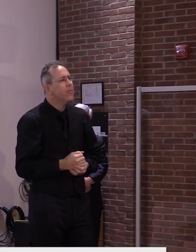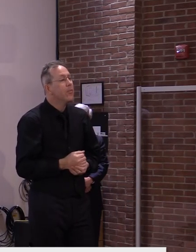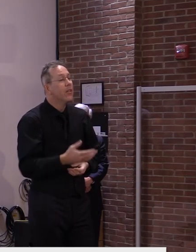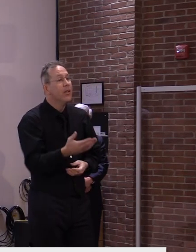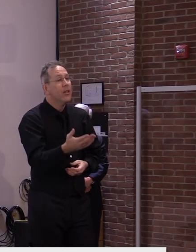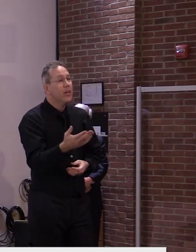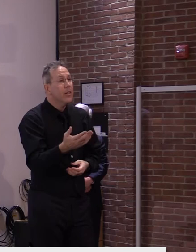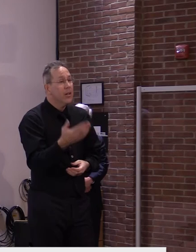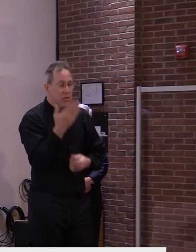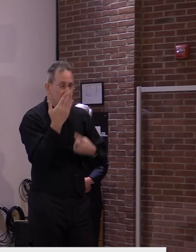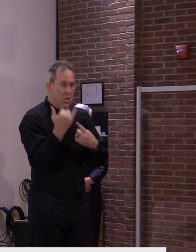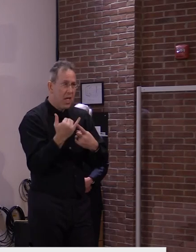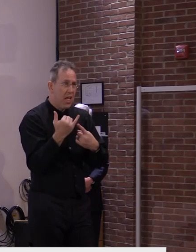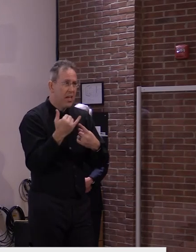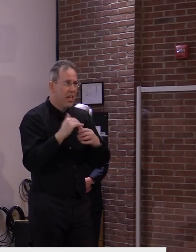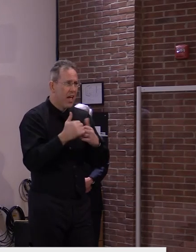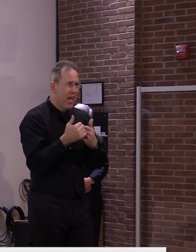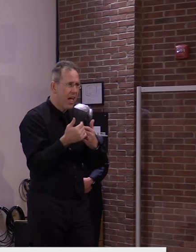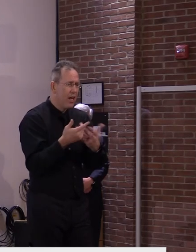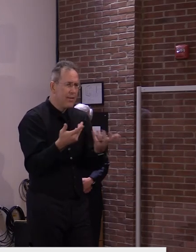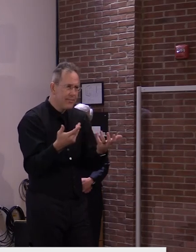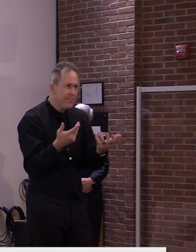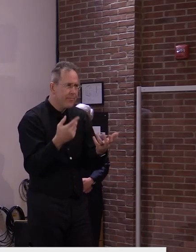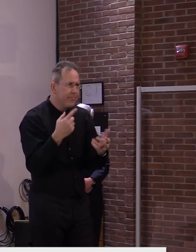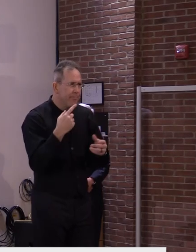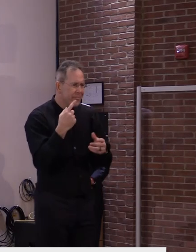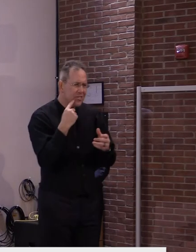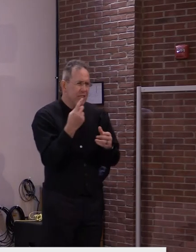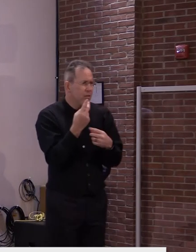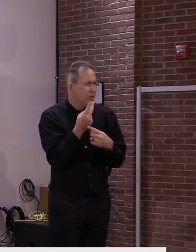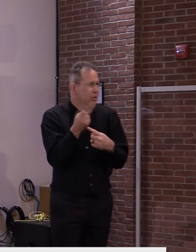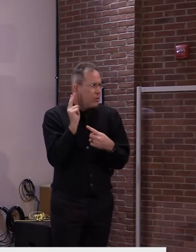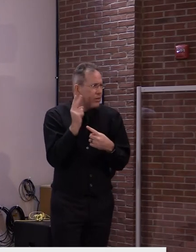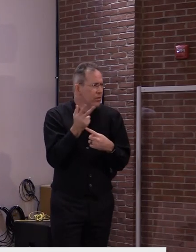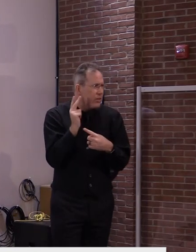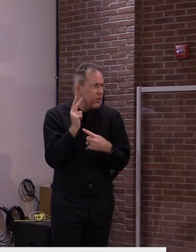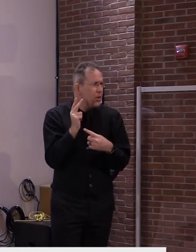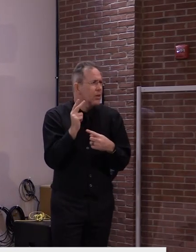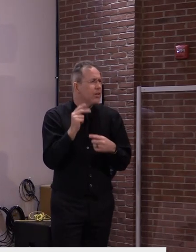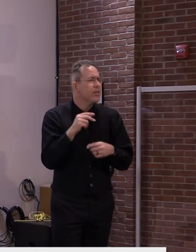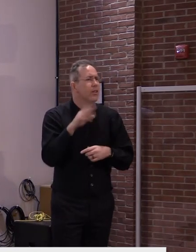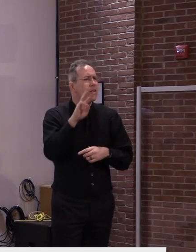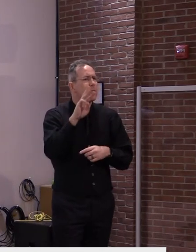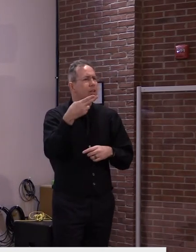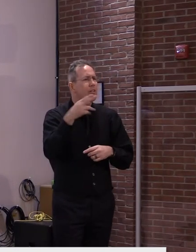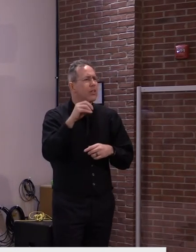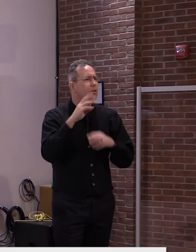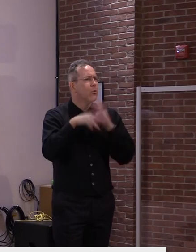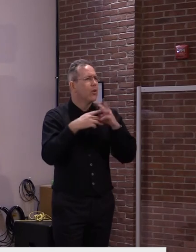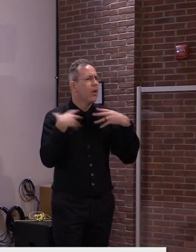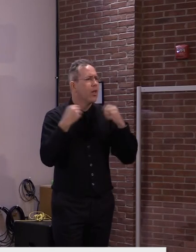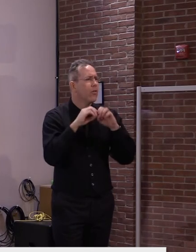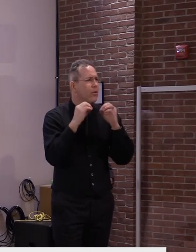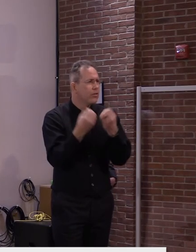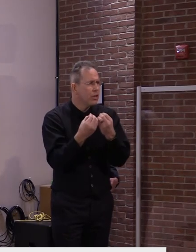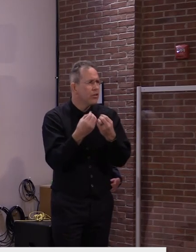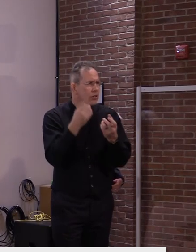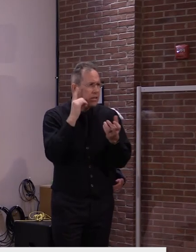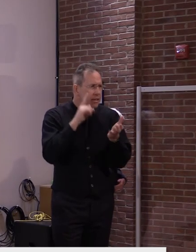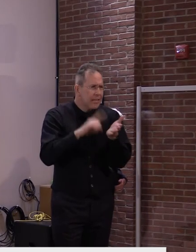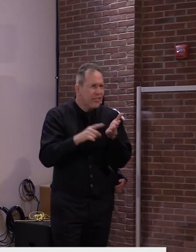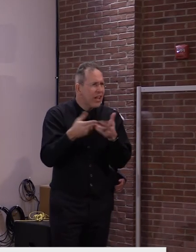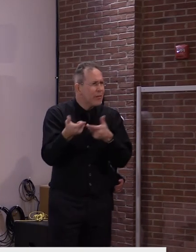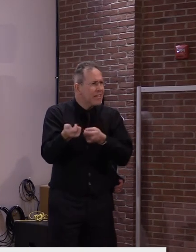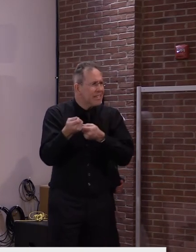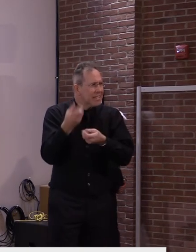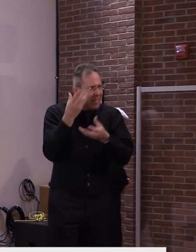I think, 2 weeks ago that the team from the WHO was allowed into China to start to do some of the